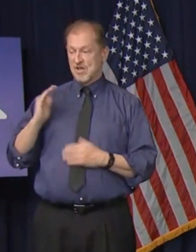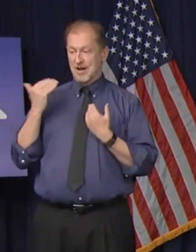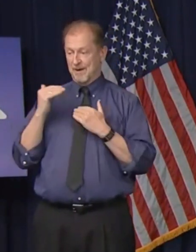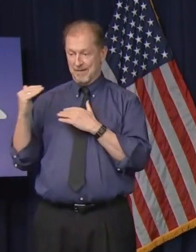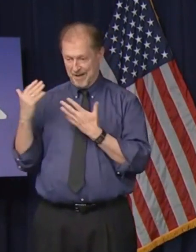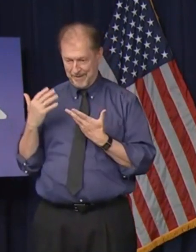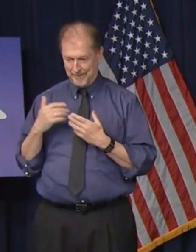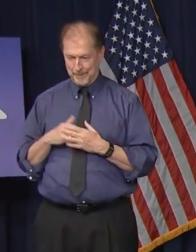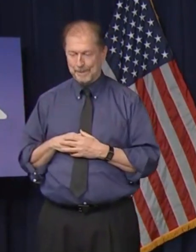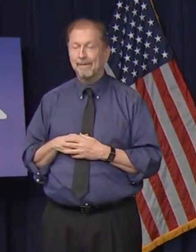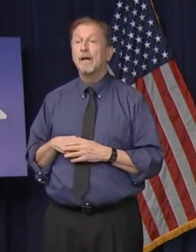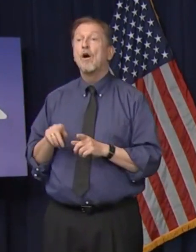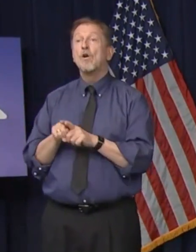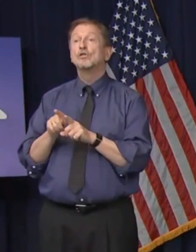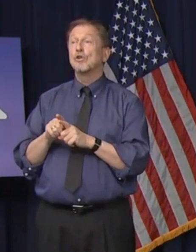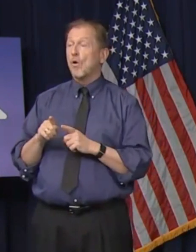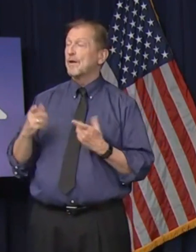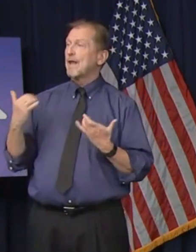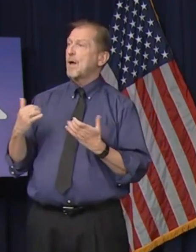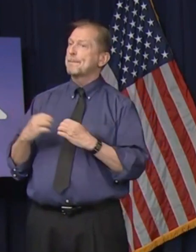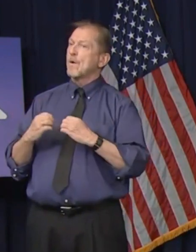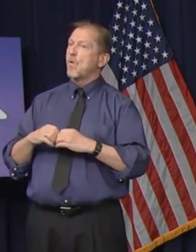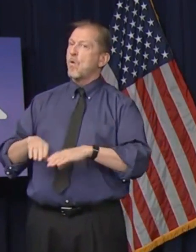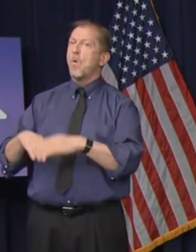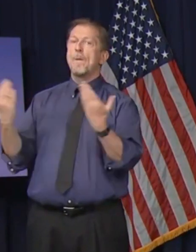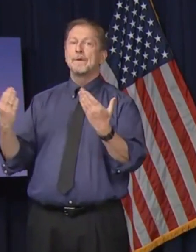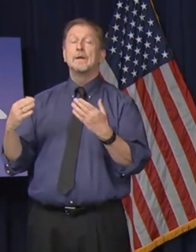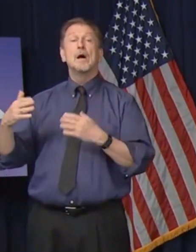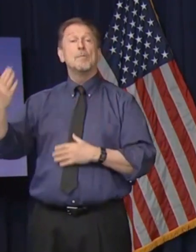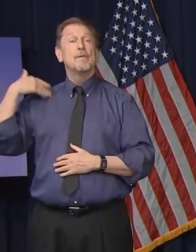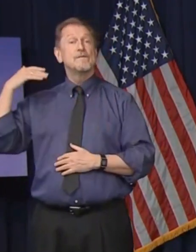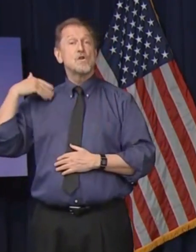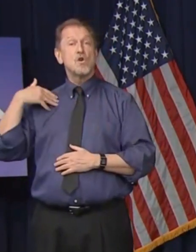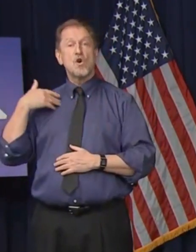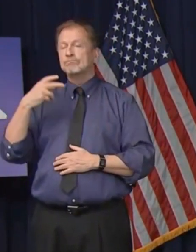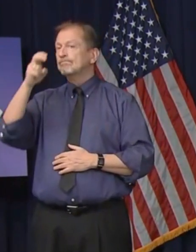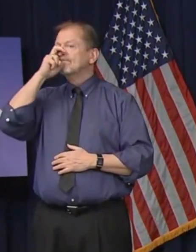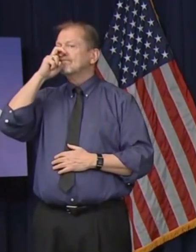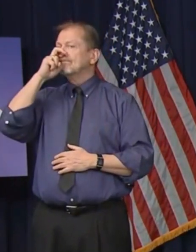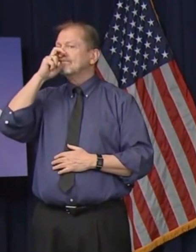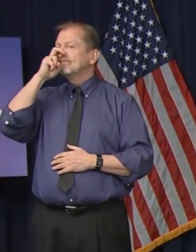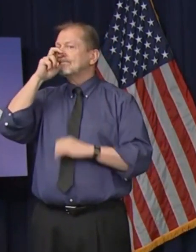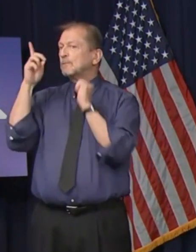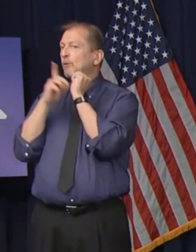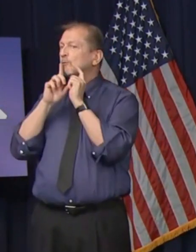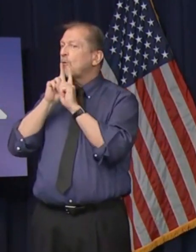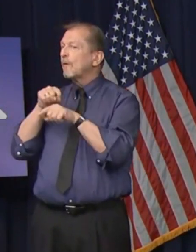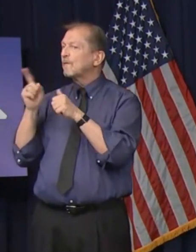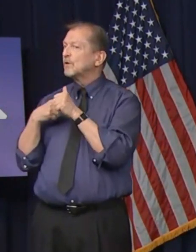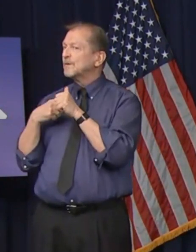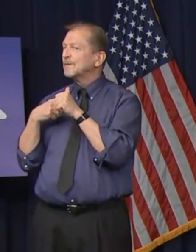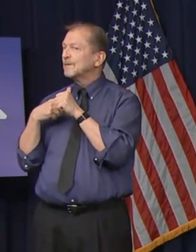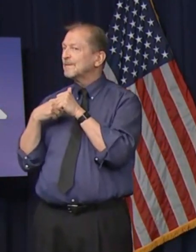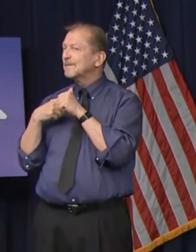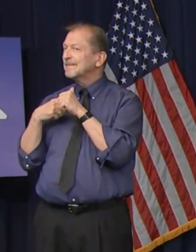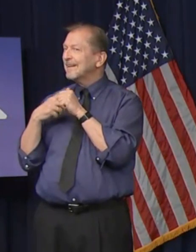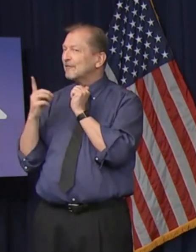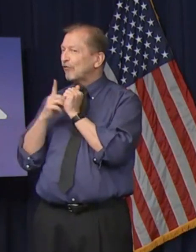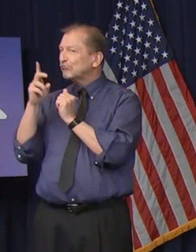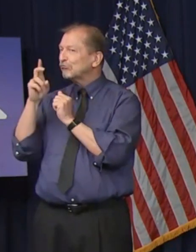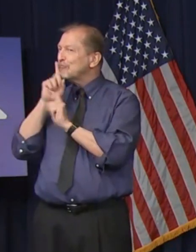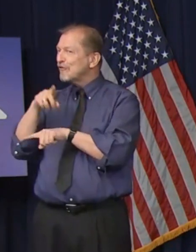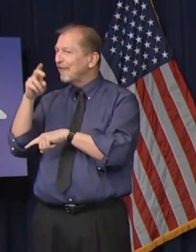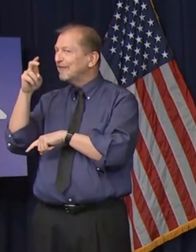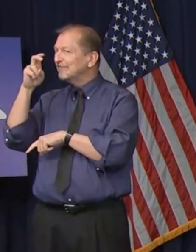bit on who can get tested now. Used to be you had to have a doctor's order. Now you don't need a doctor's order. So these are all, they work